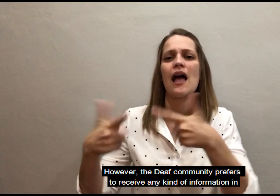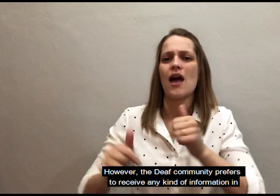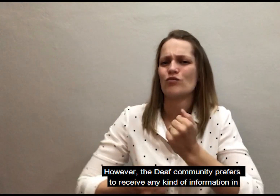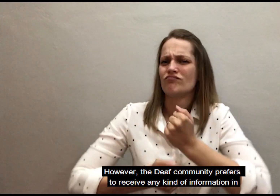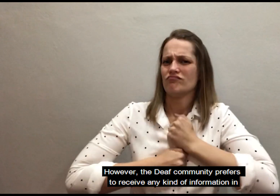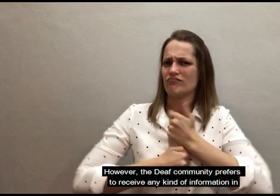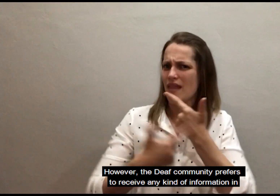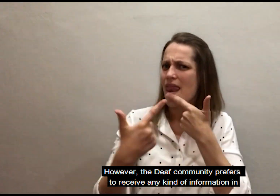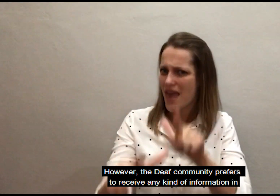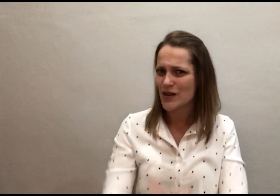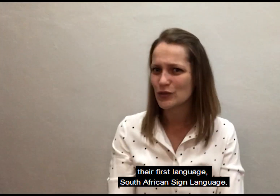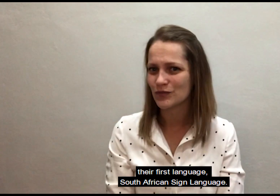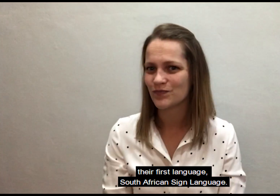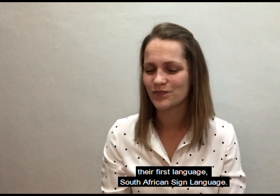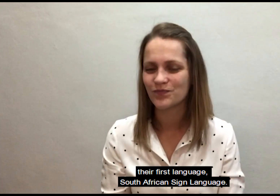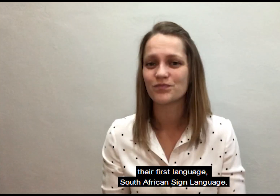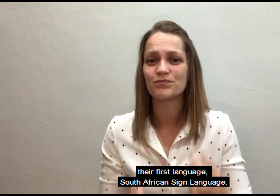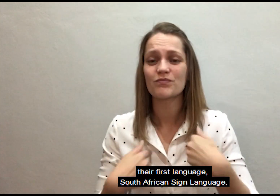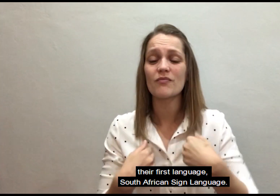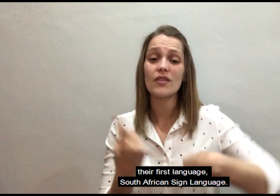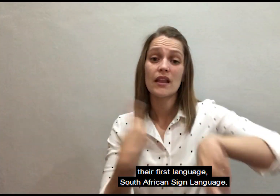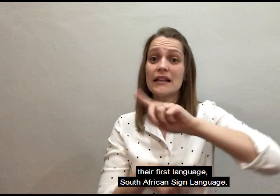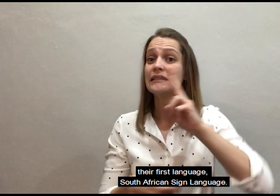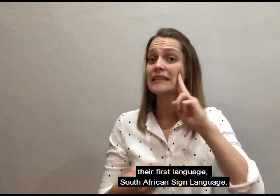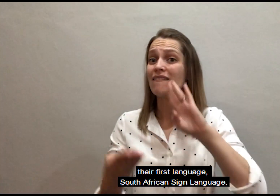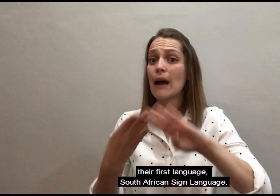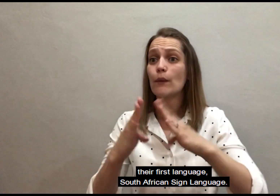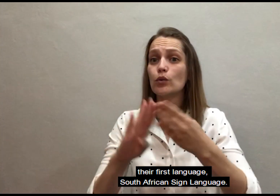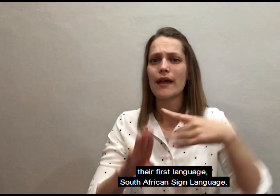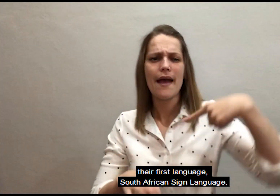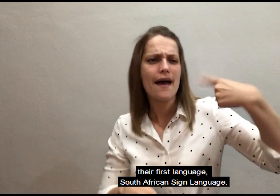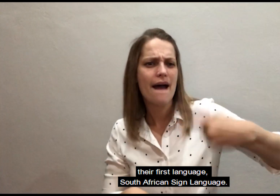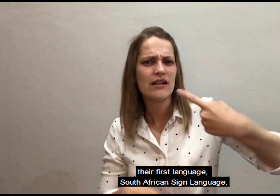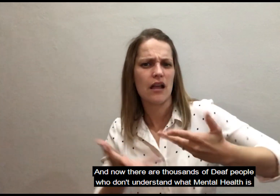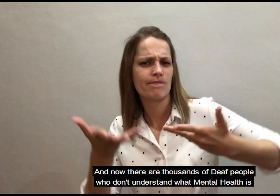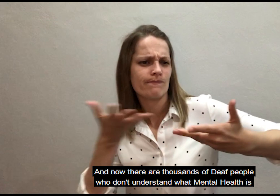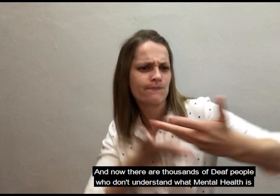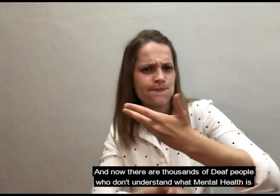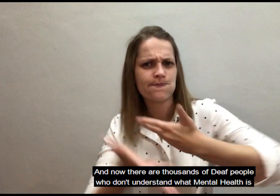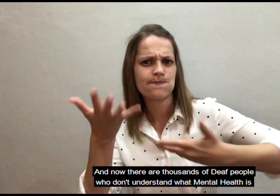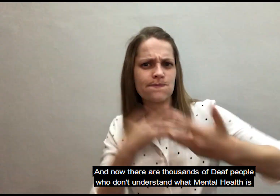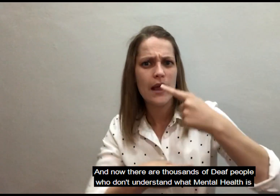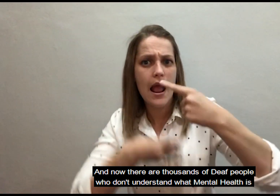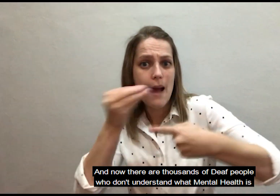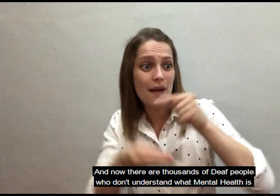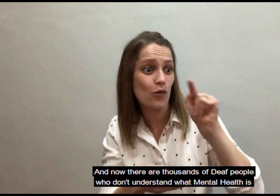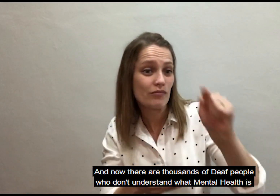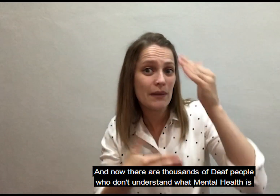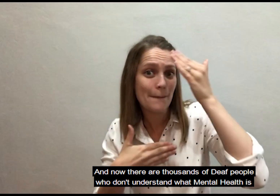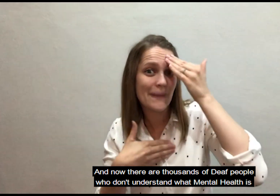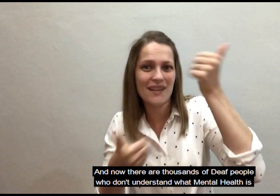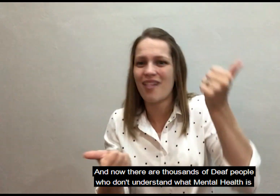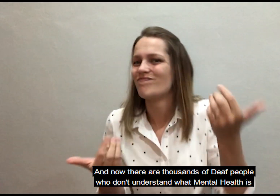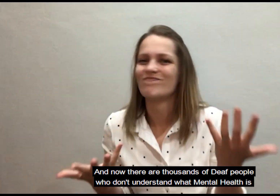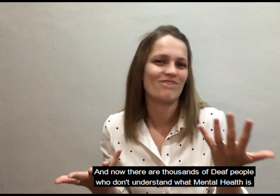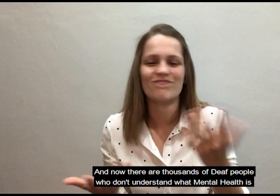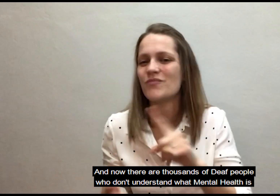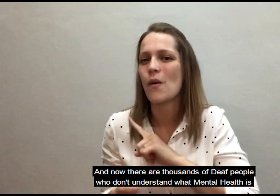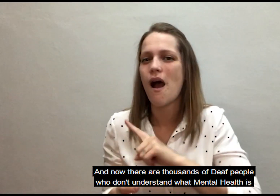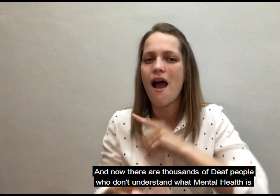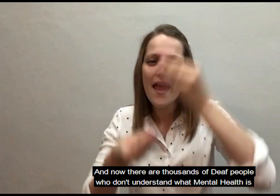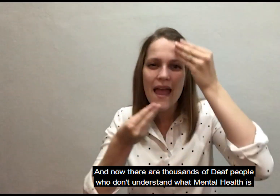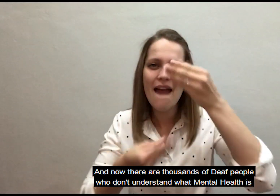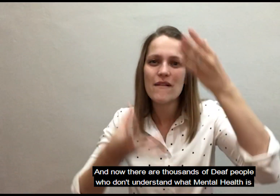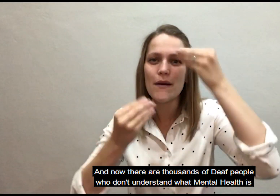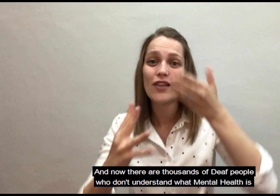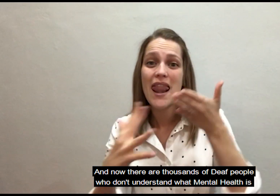in written or spoken form. However, the deaf community prefers to receive any kind of information in their first language, South African